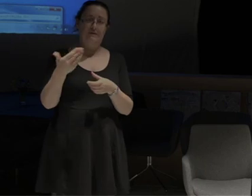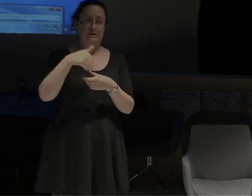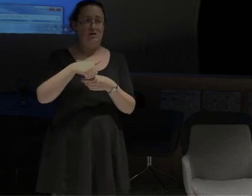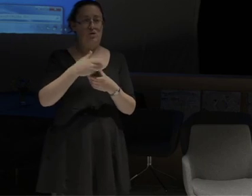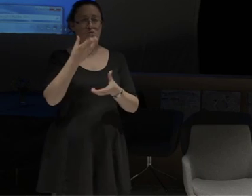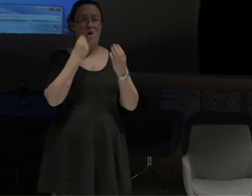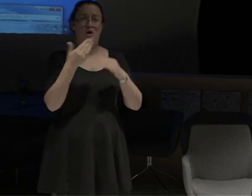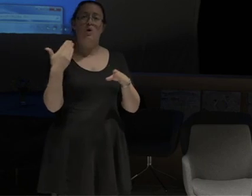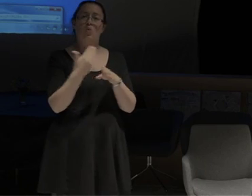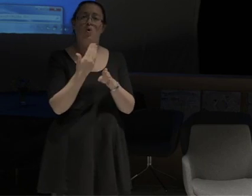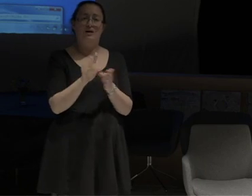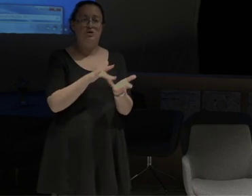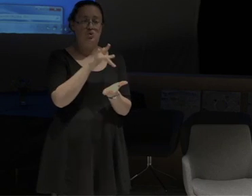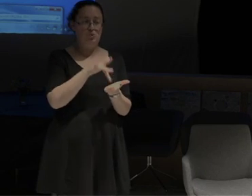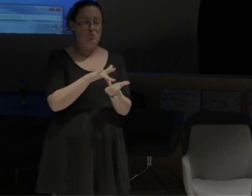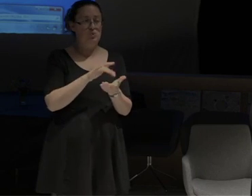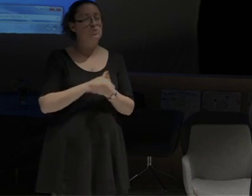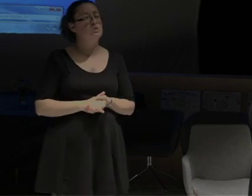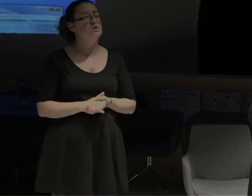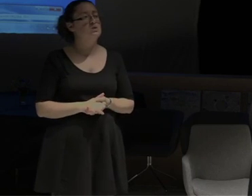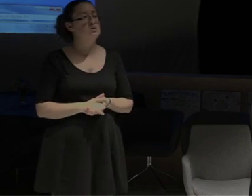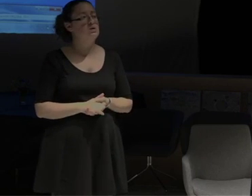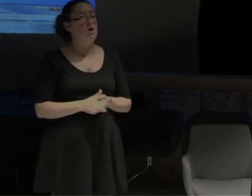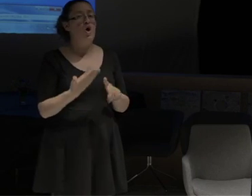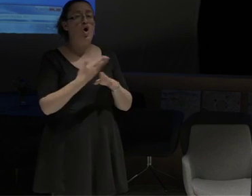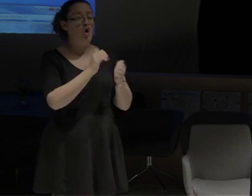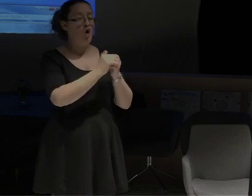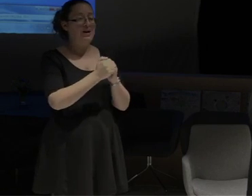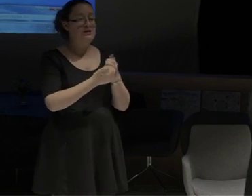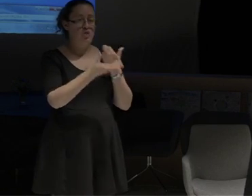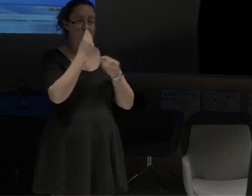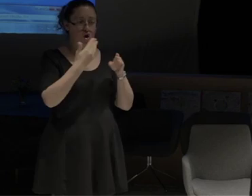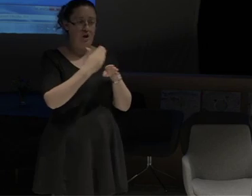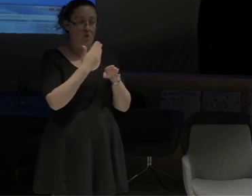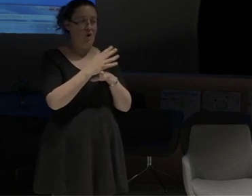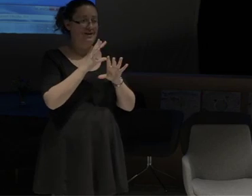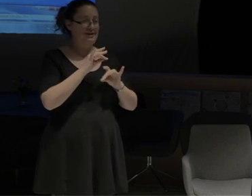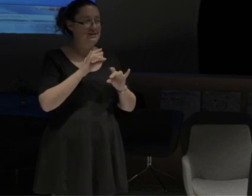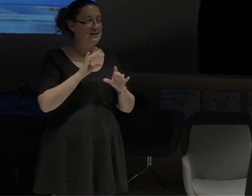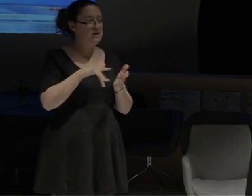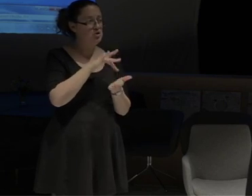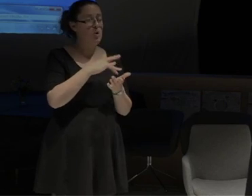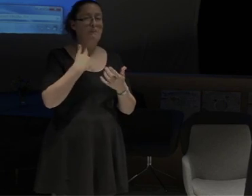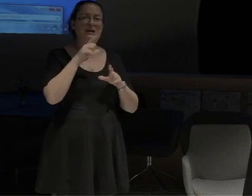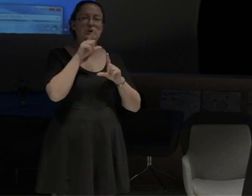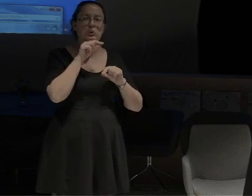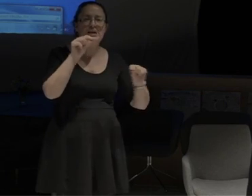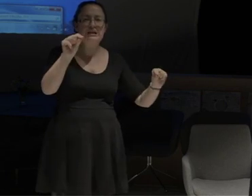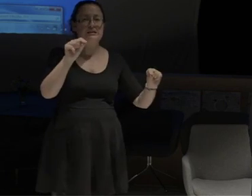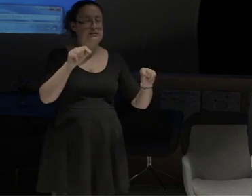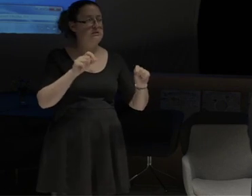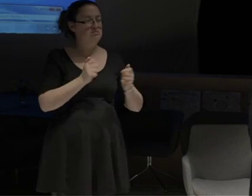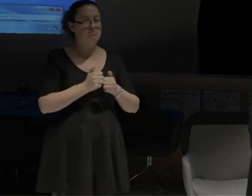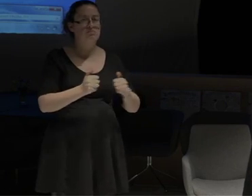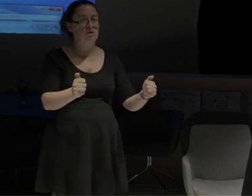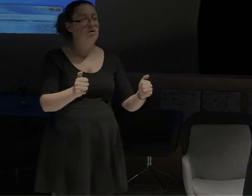Work Institute has done for them. Thank you also to many of my colleagues at the Learning and Work Institute who've been tweeting and what have you for us, and in particular for